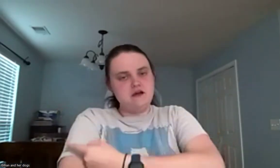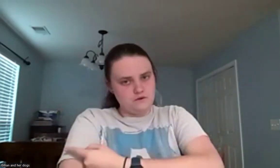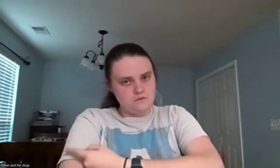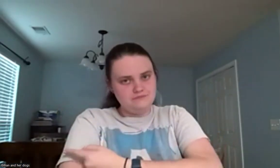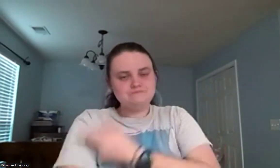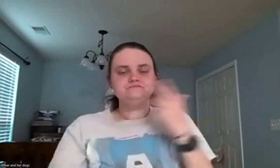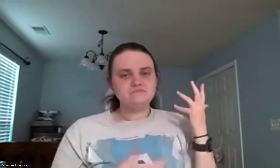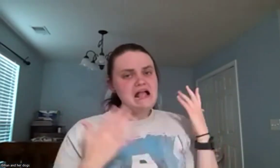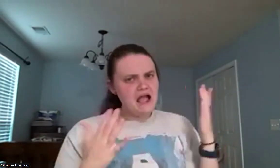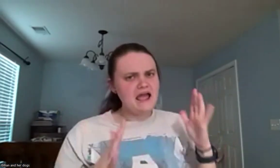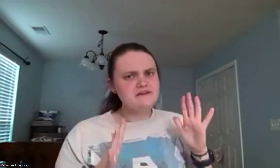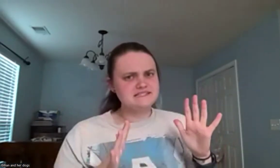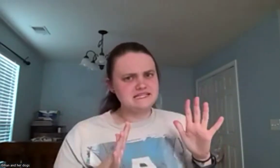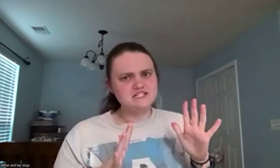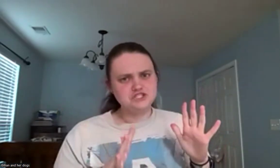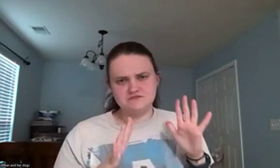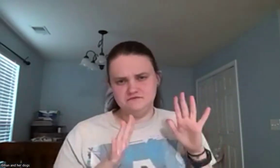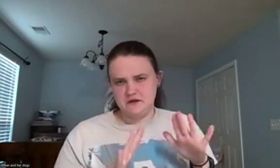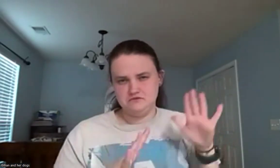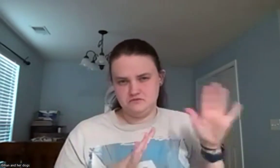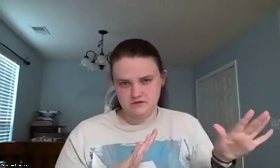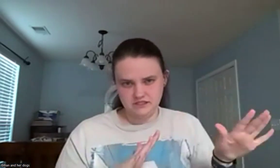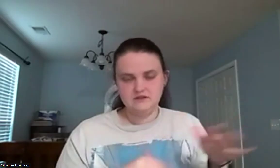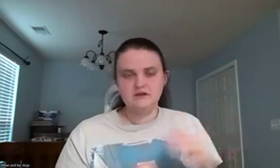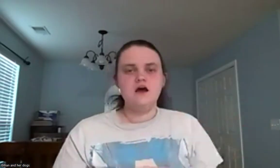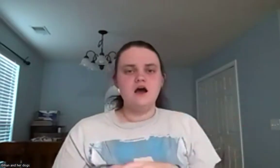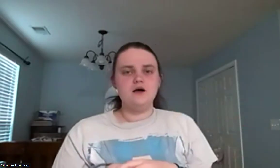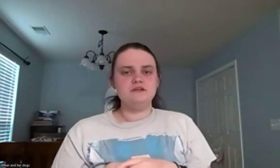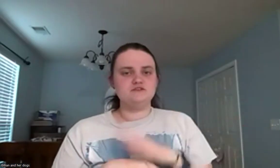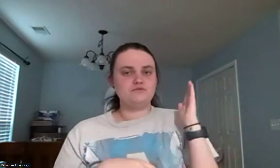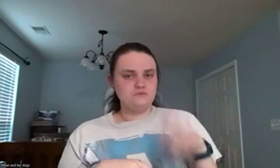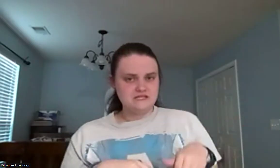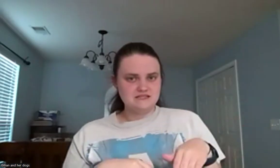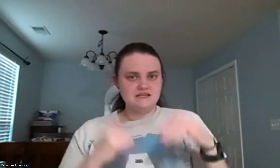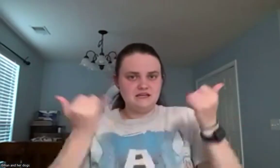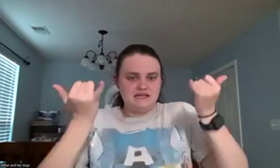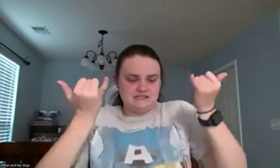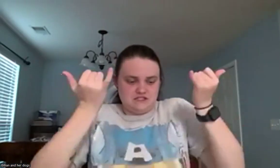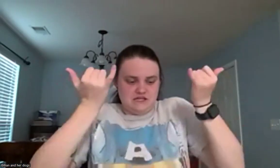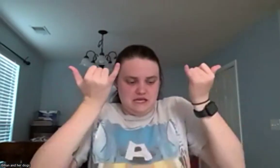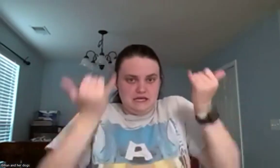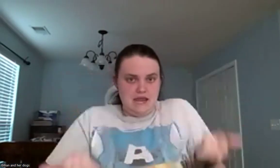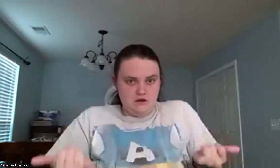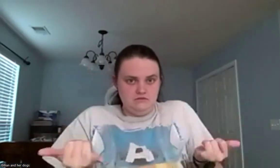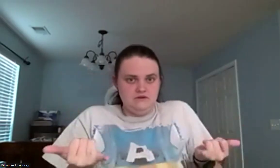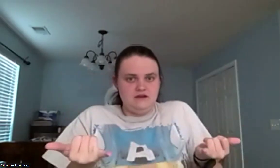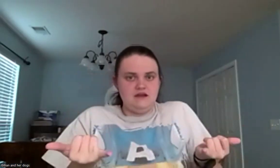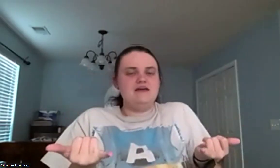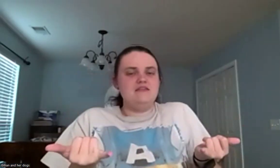another one. I have seen it just very rarely. And so the reason it's saying now and then